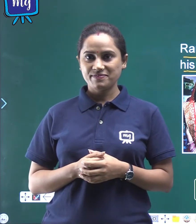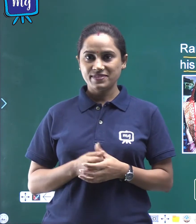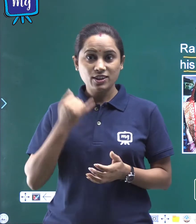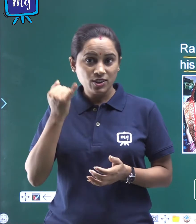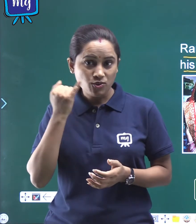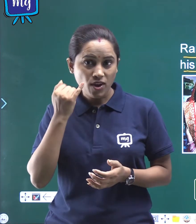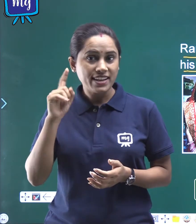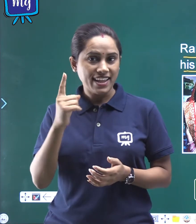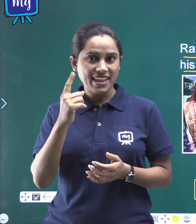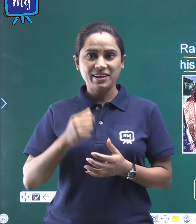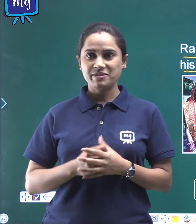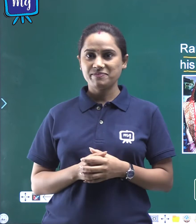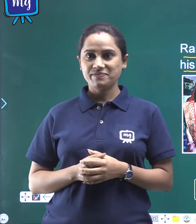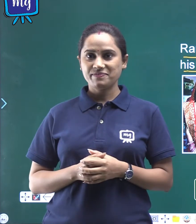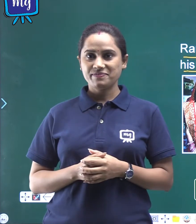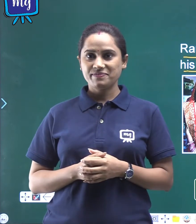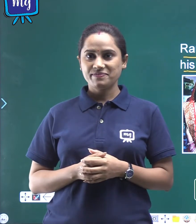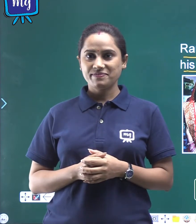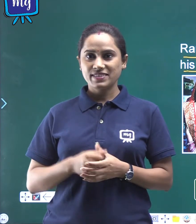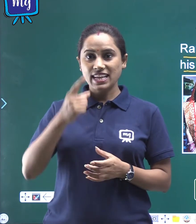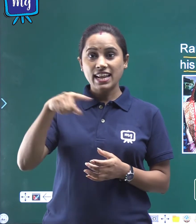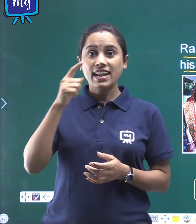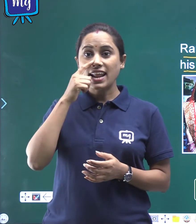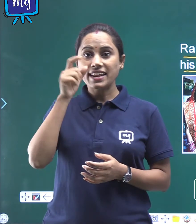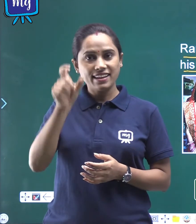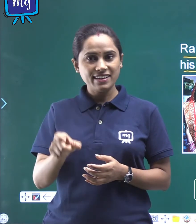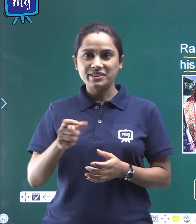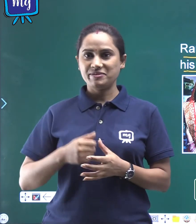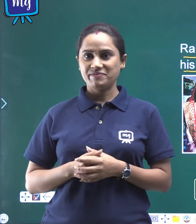to find a right girl.